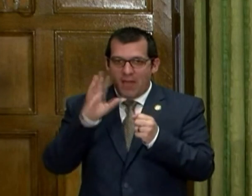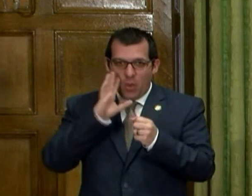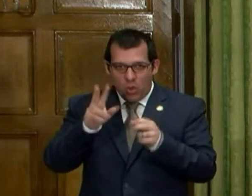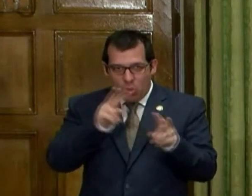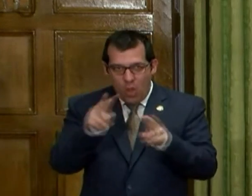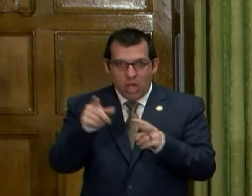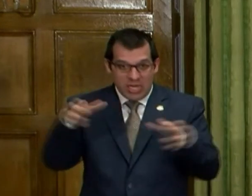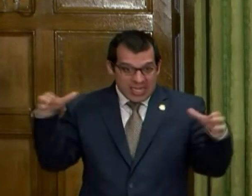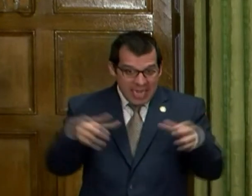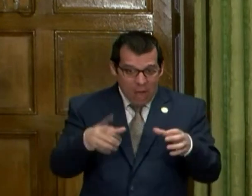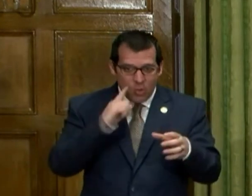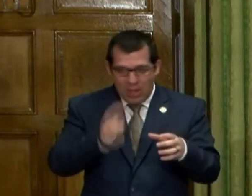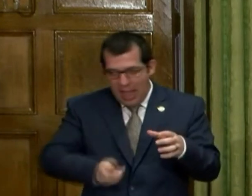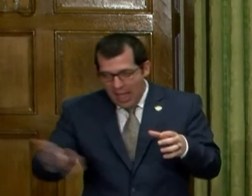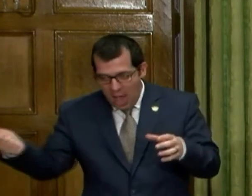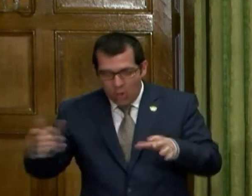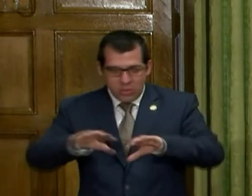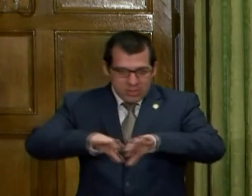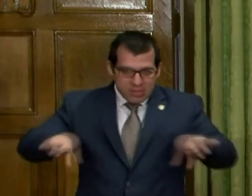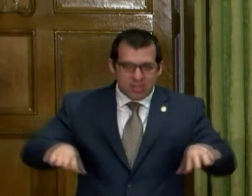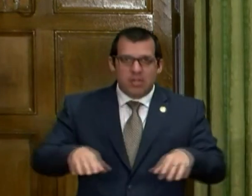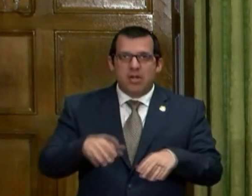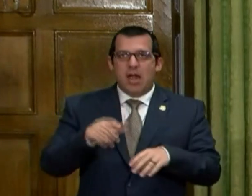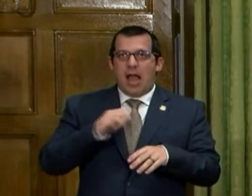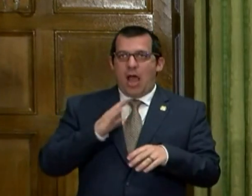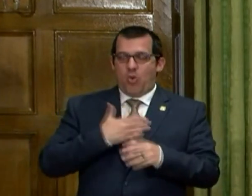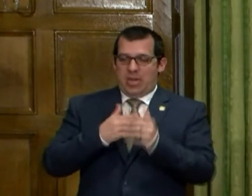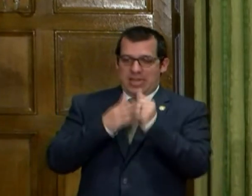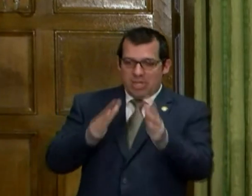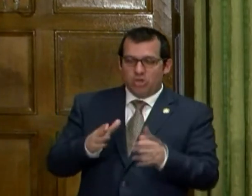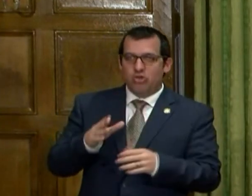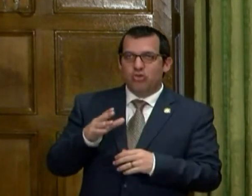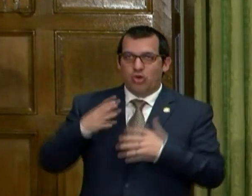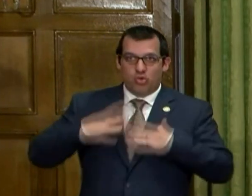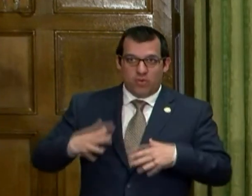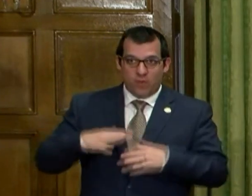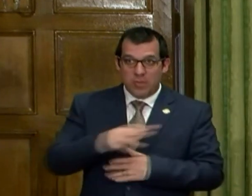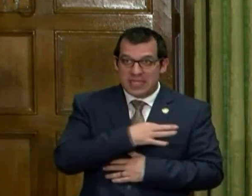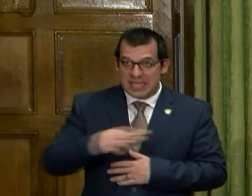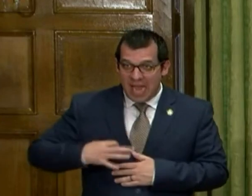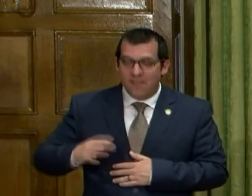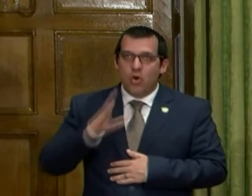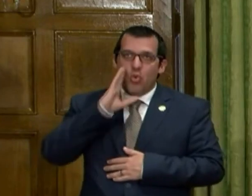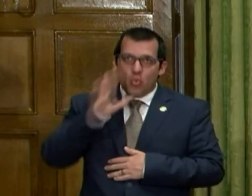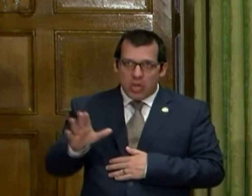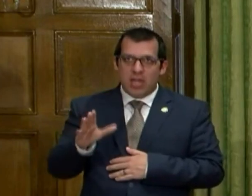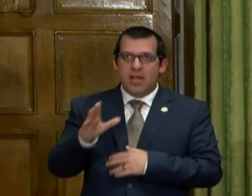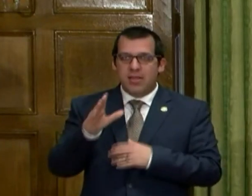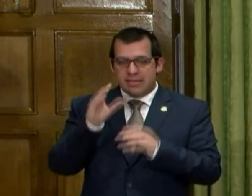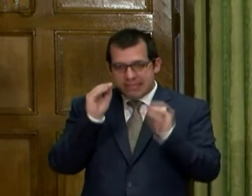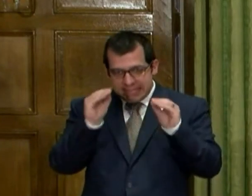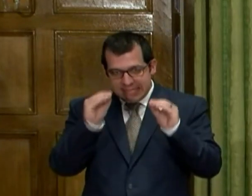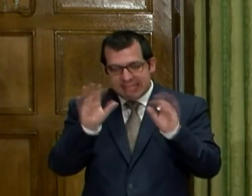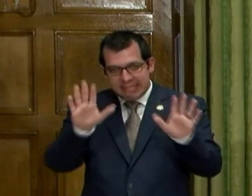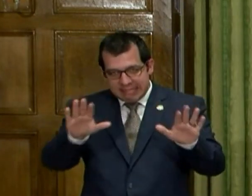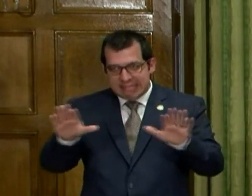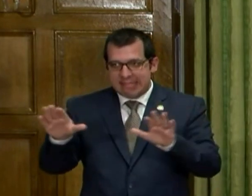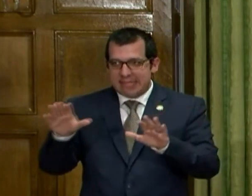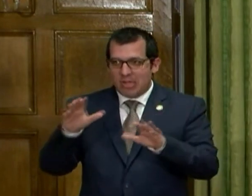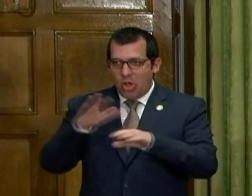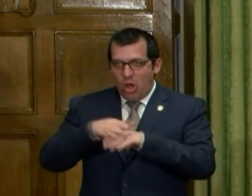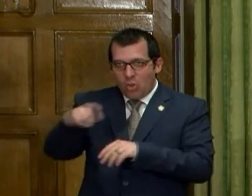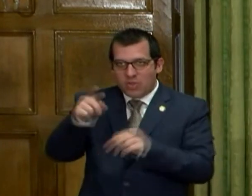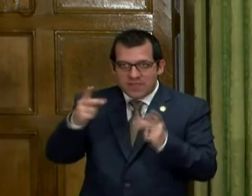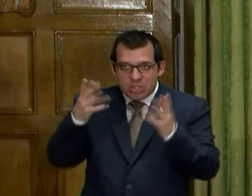gatherings. Superintendents and interpreters, our uniformed staff, will actively work to educate visitors on